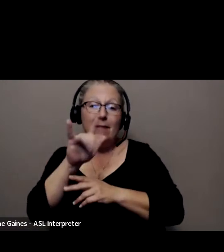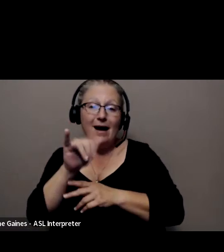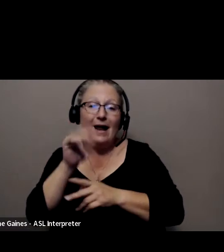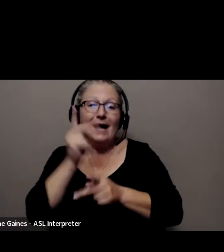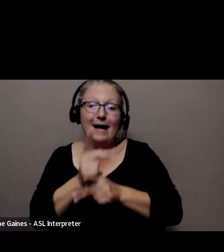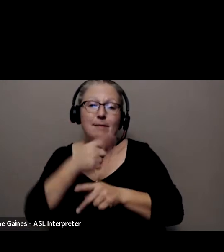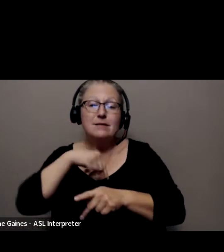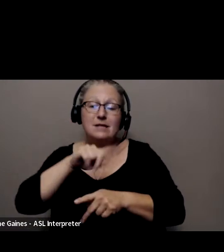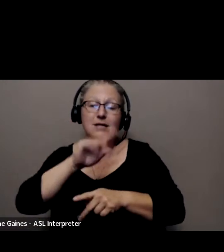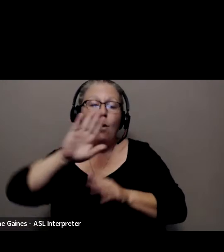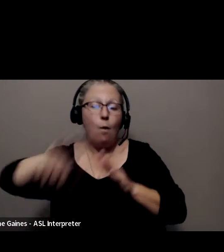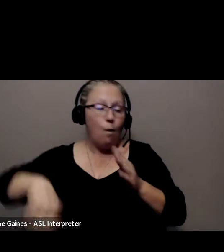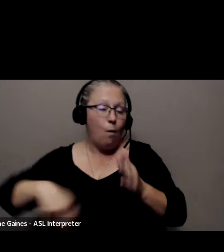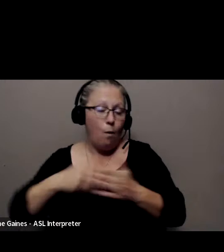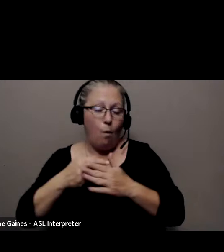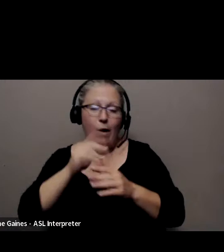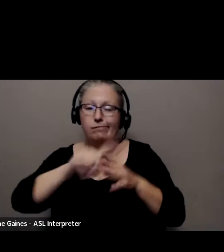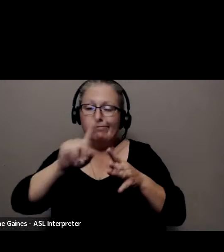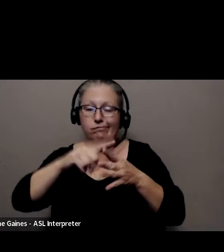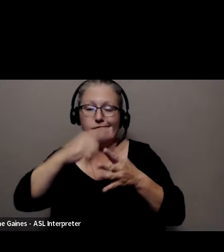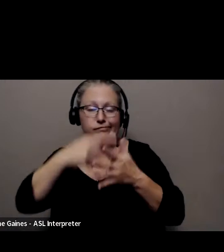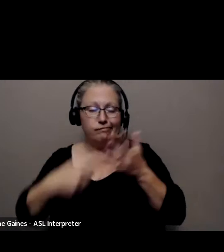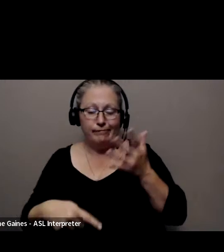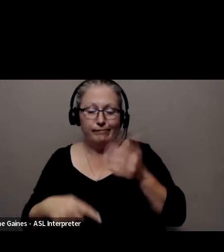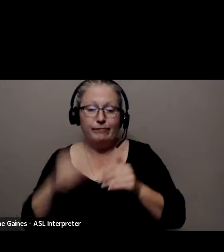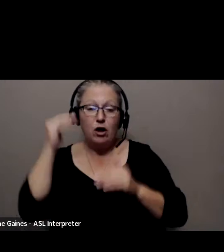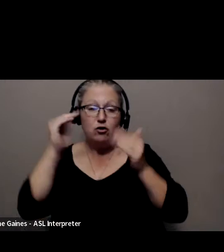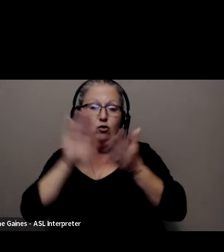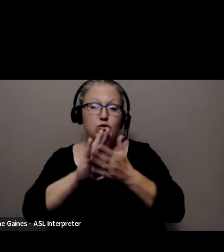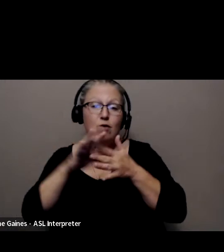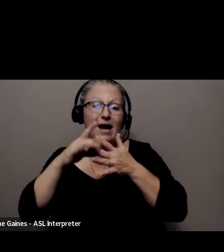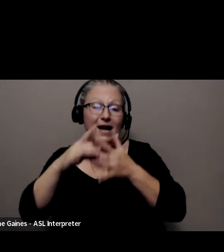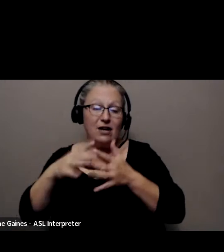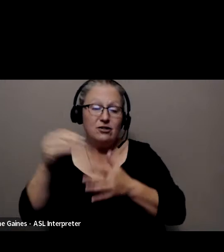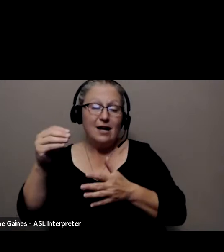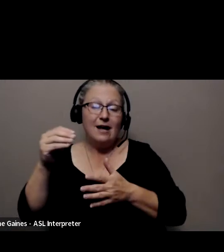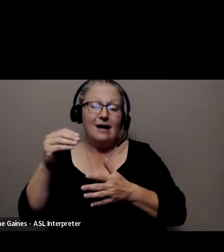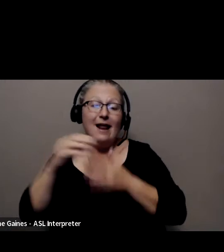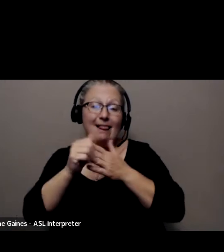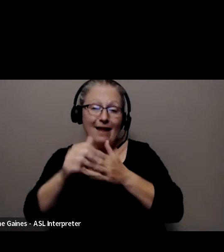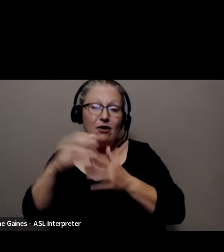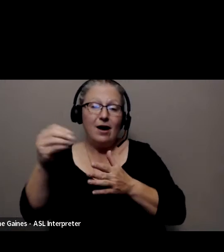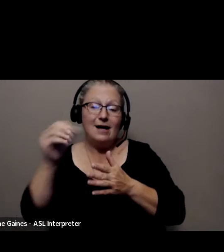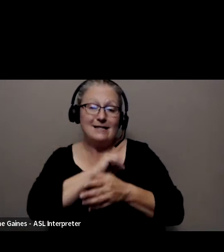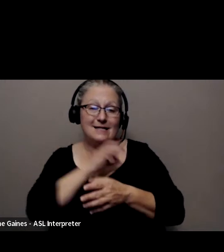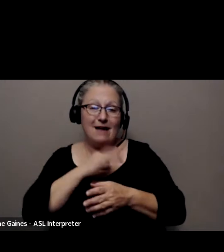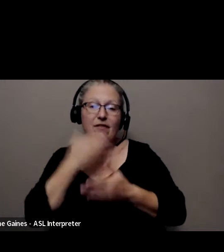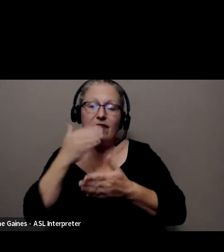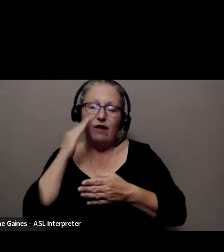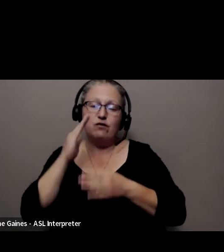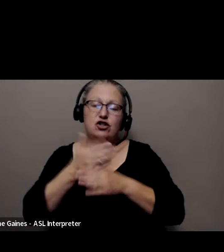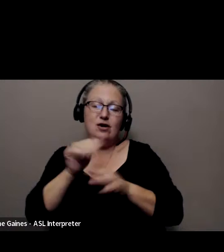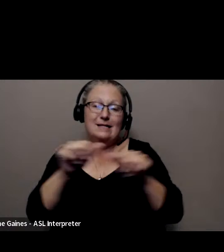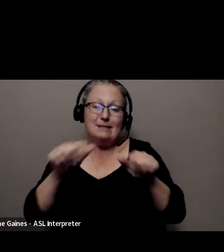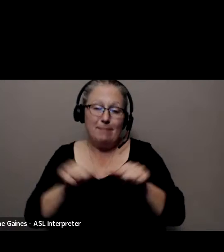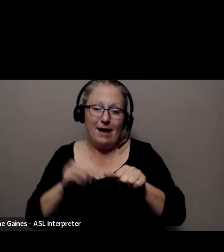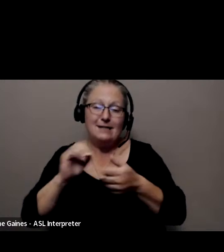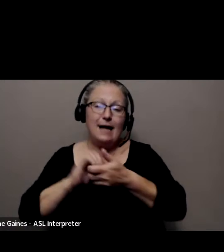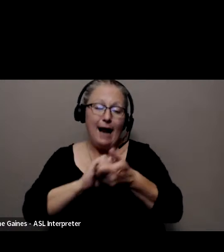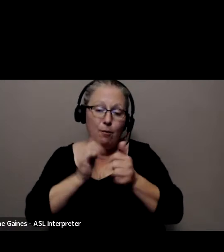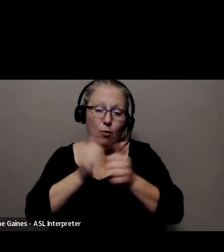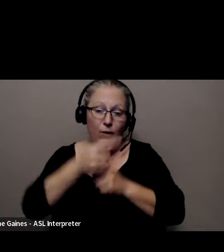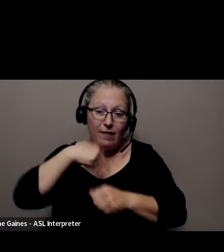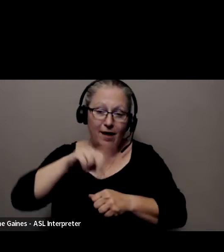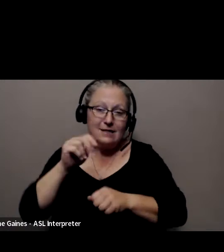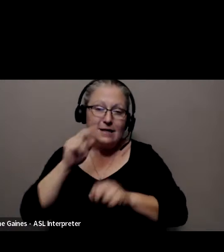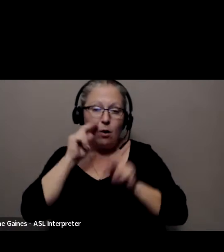in all of the ways. The adult school leadership and staff, thank you for sharing space with us, collaborating with us, and looking